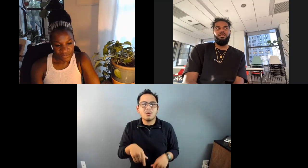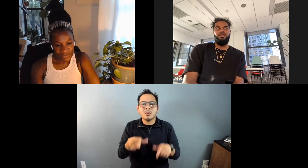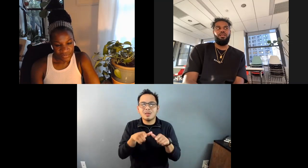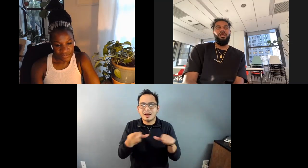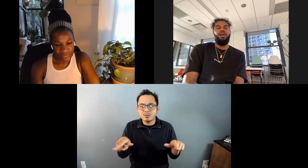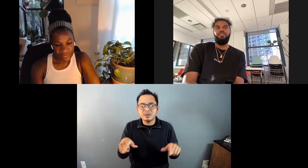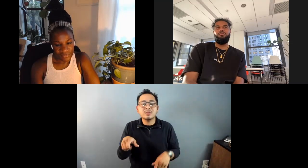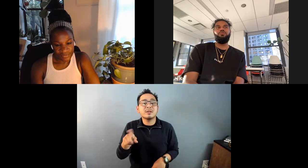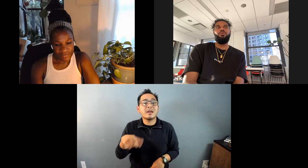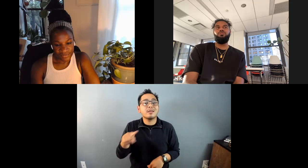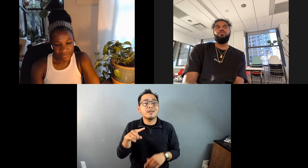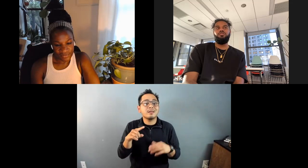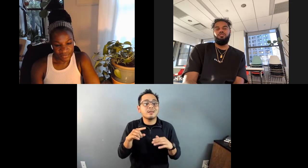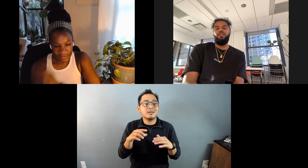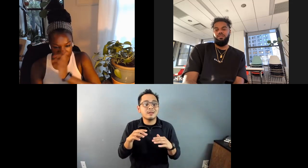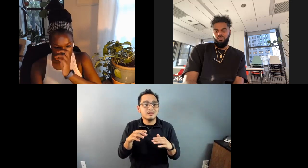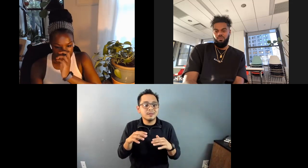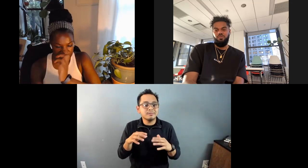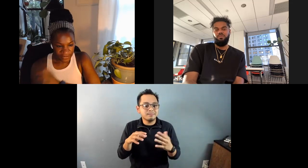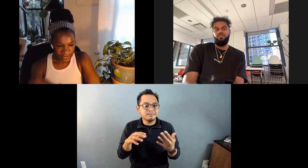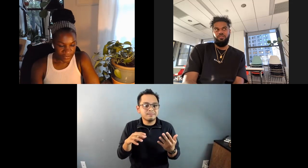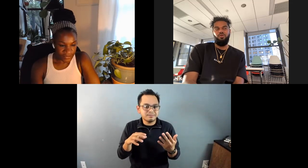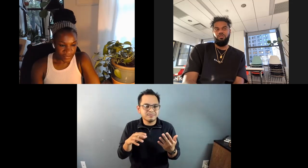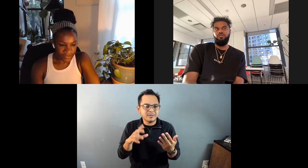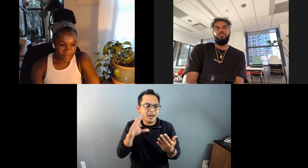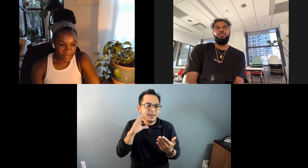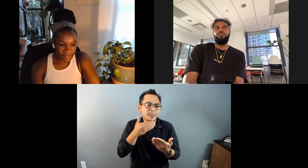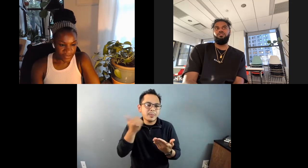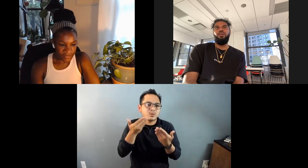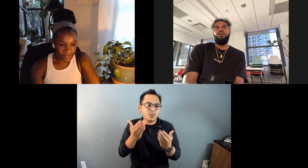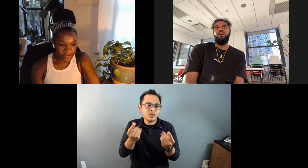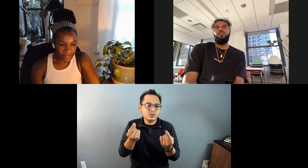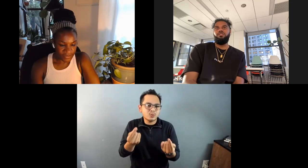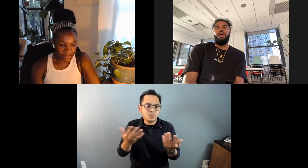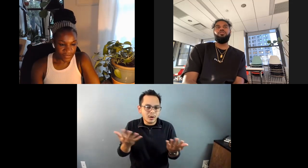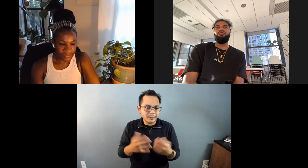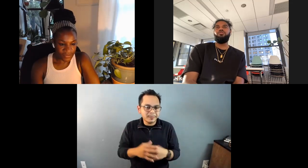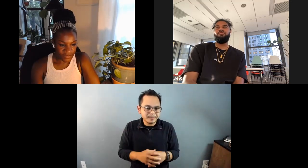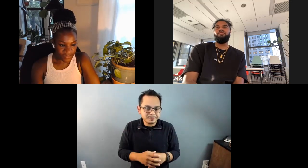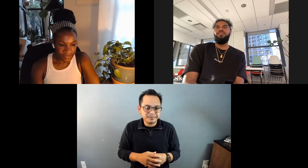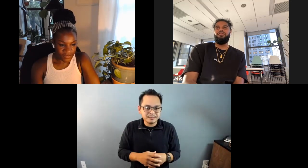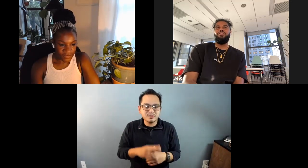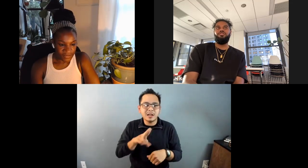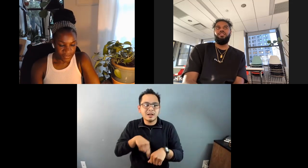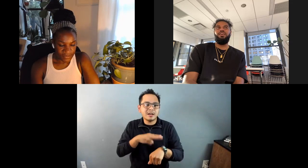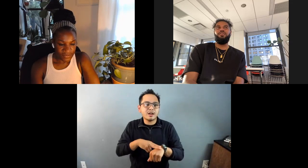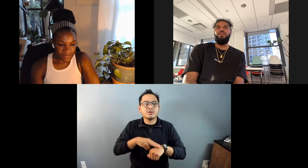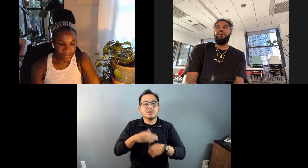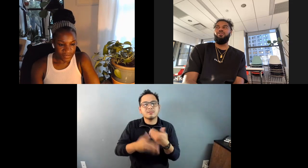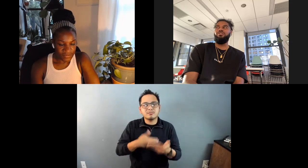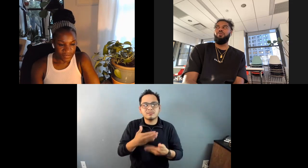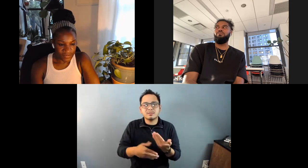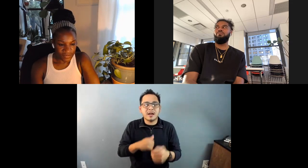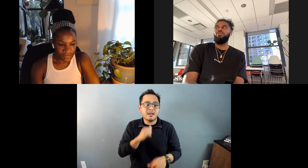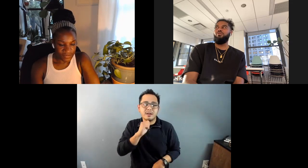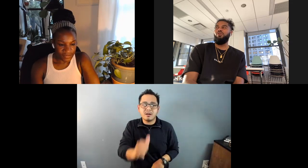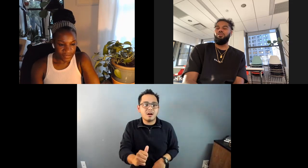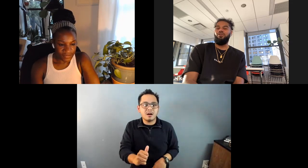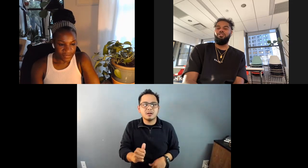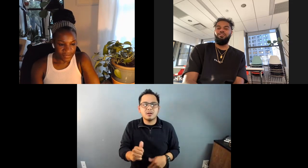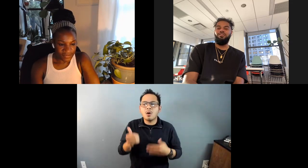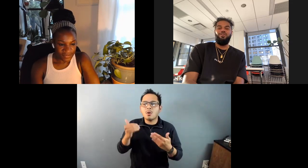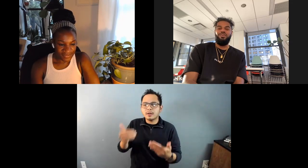criticism. Like, cause I think what is like I guess relatable about both spaces is that it's like being able to